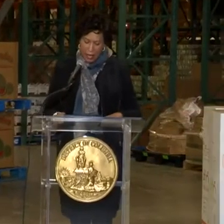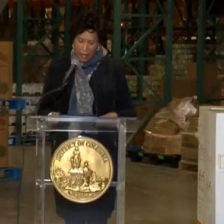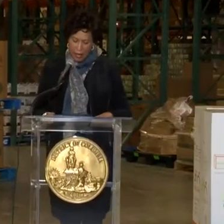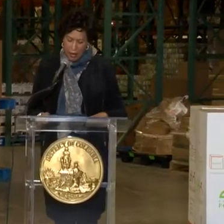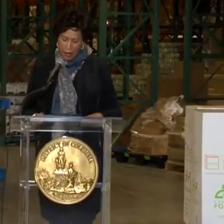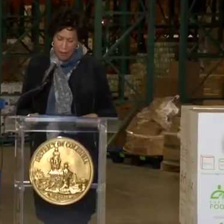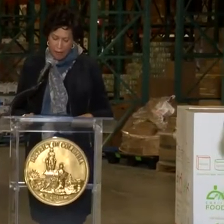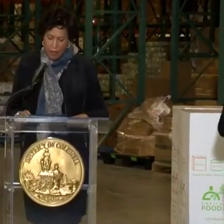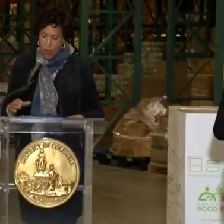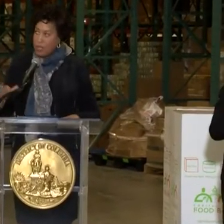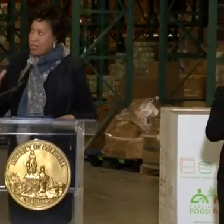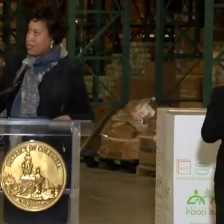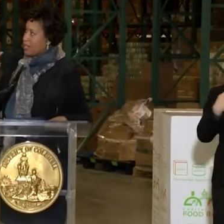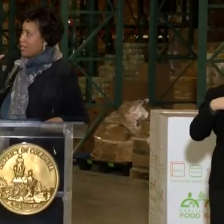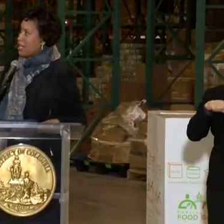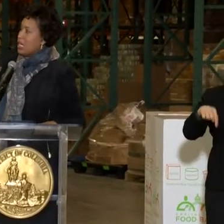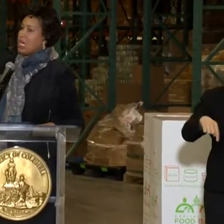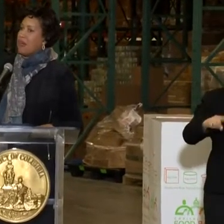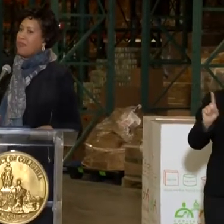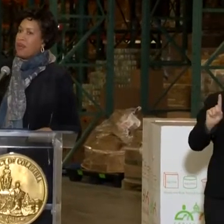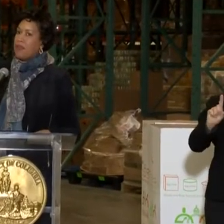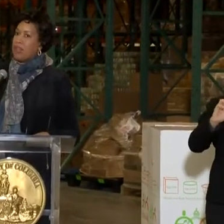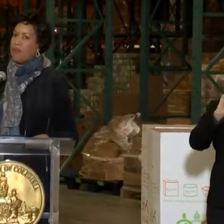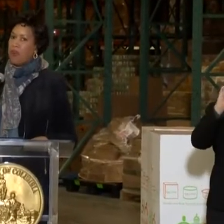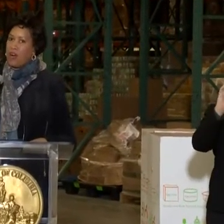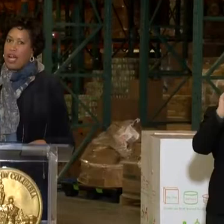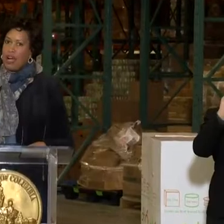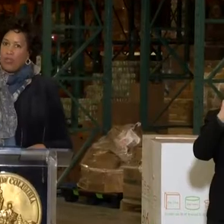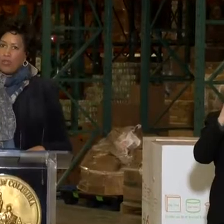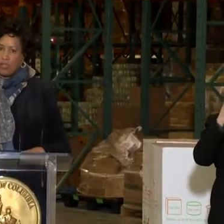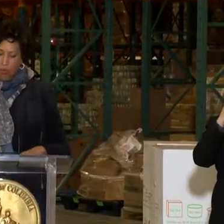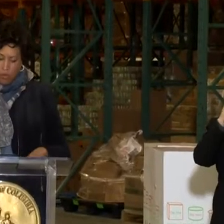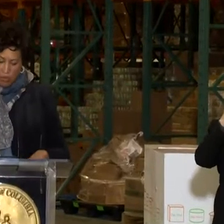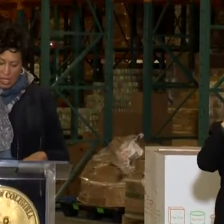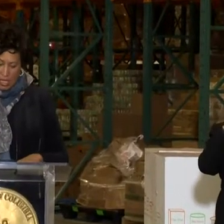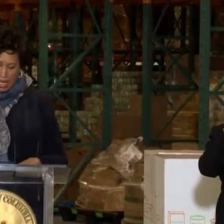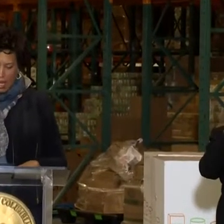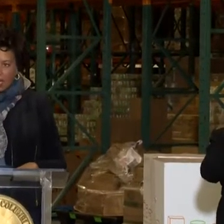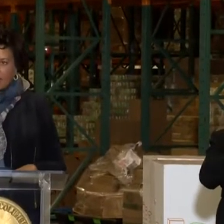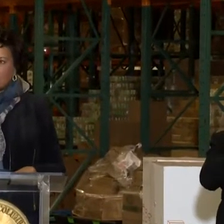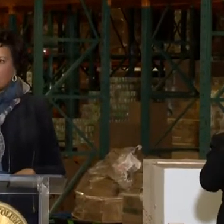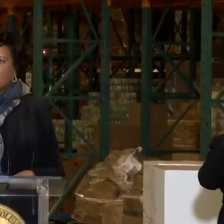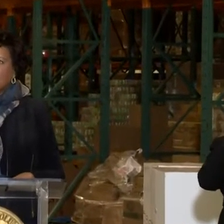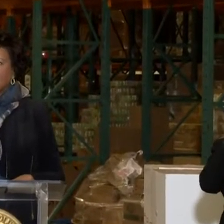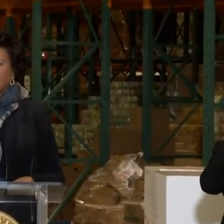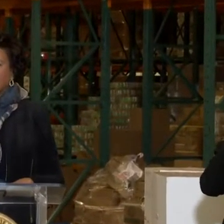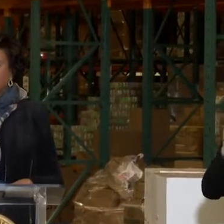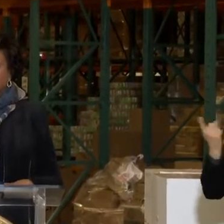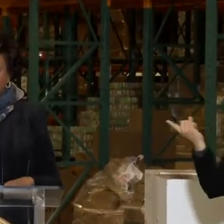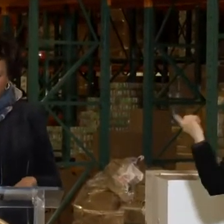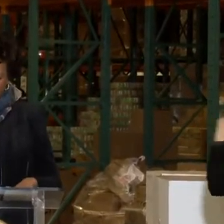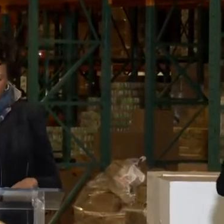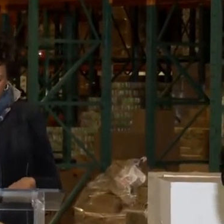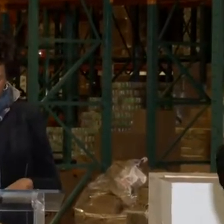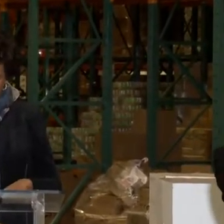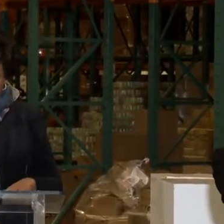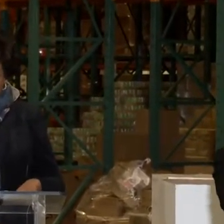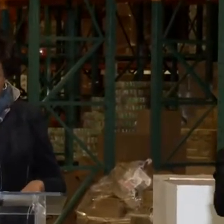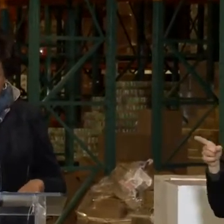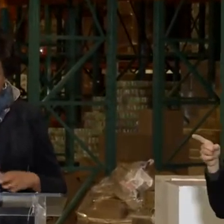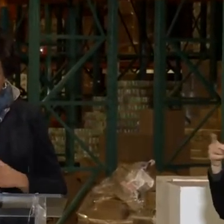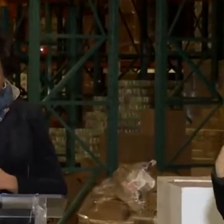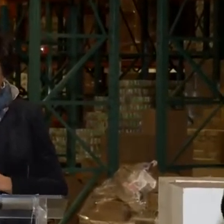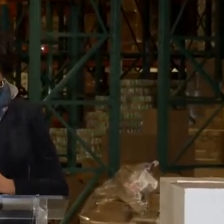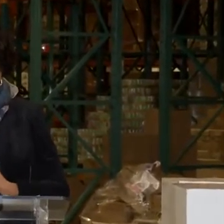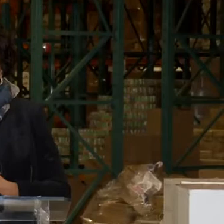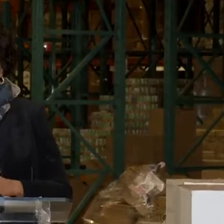Bank, and you can see from the warehouse where we stand and all of the volunteers